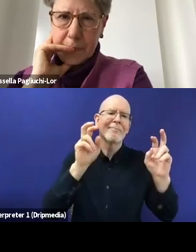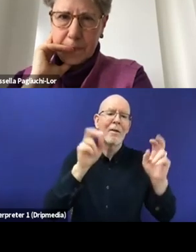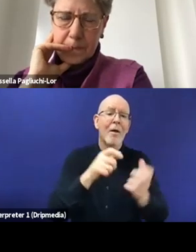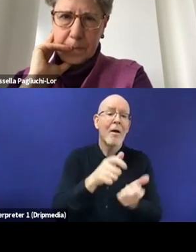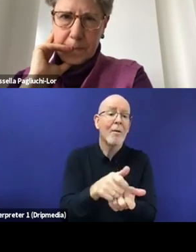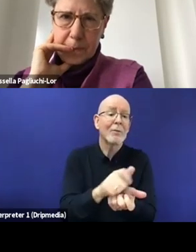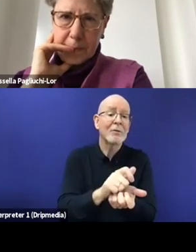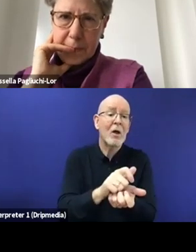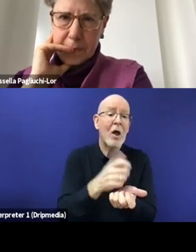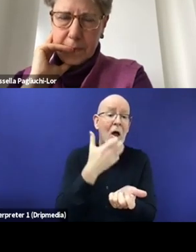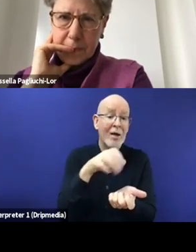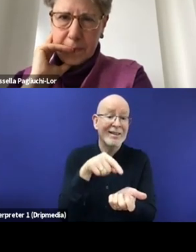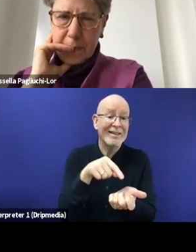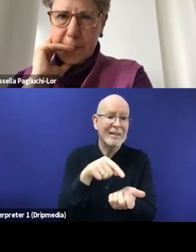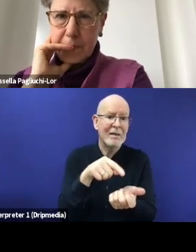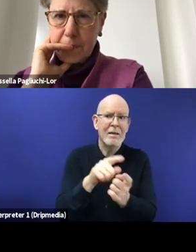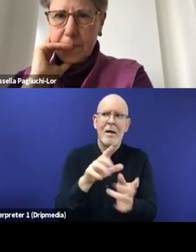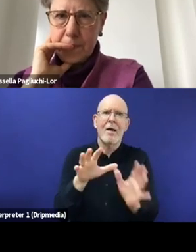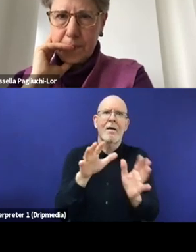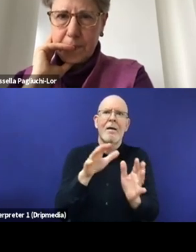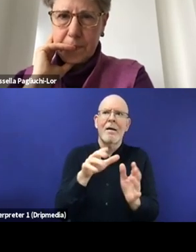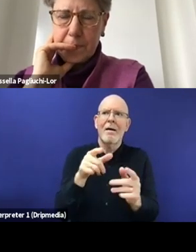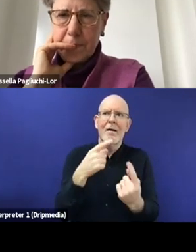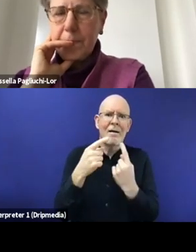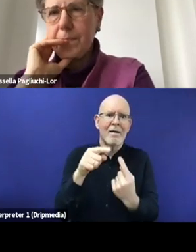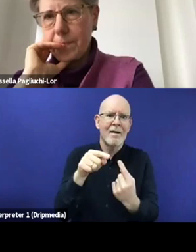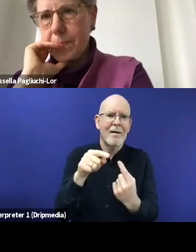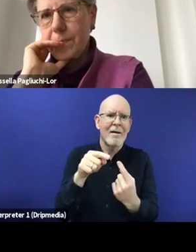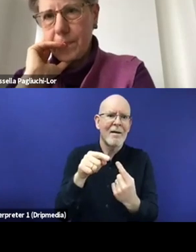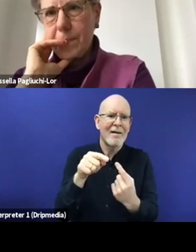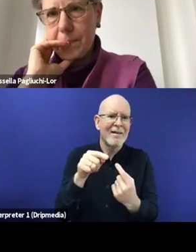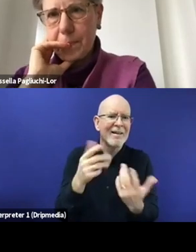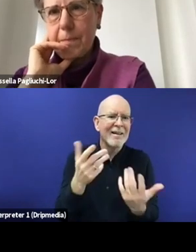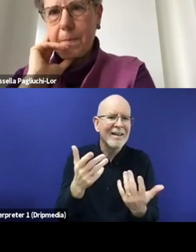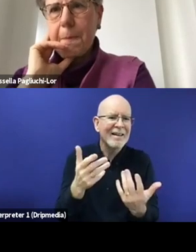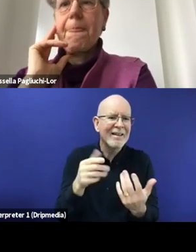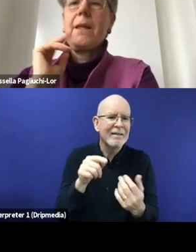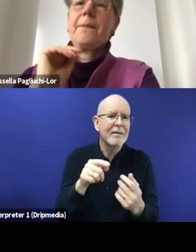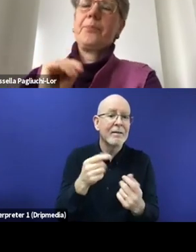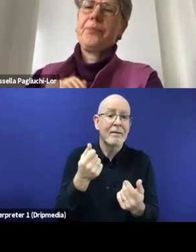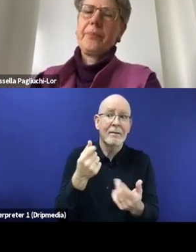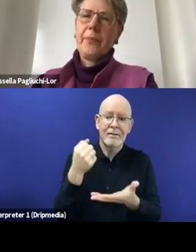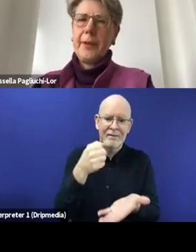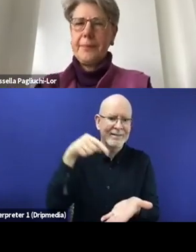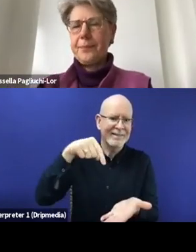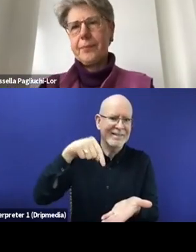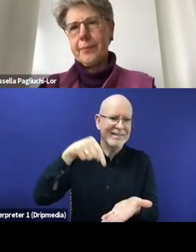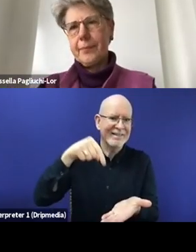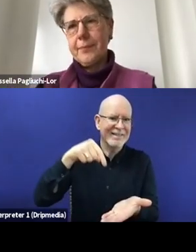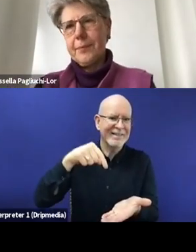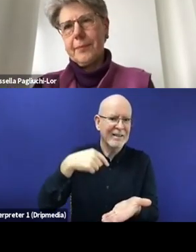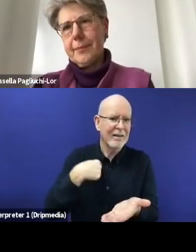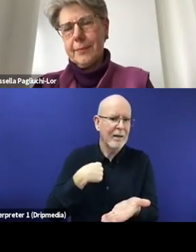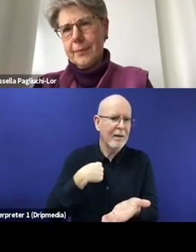them. It's the same with issues of gender and other things, which of course are really important. And it's for the climate is also extremely important